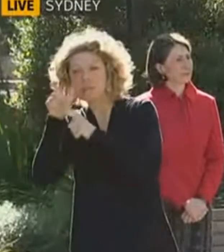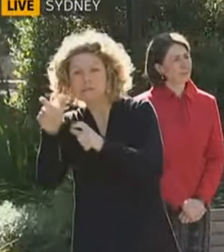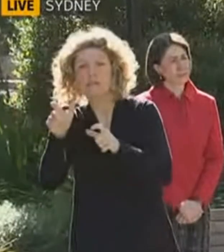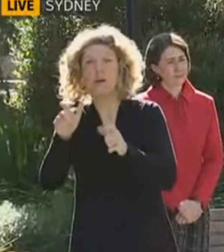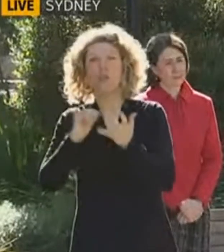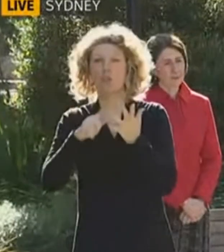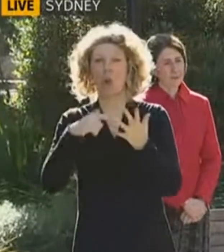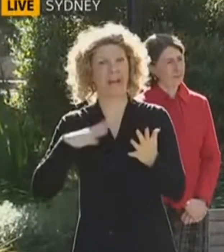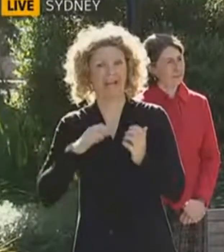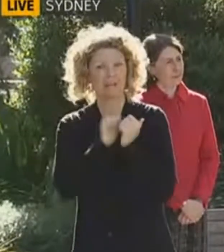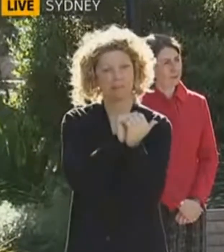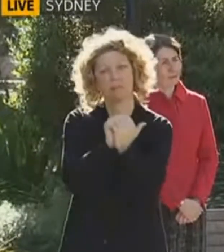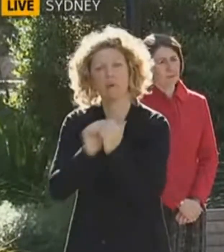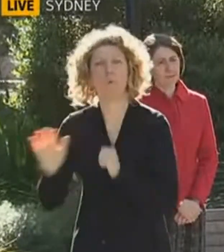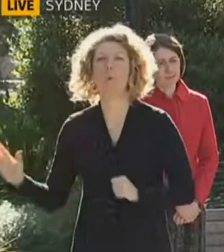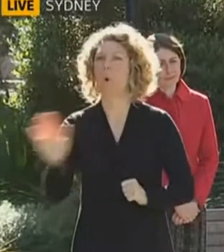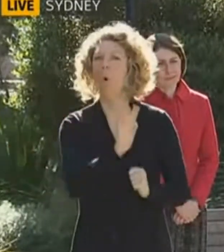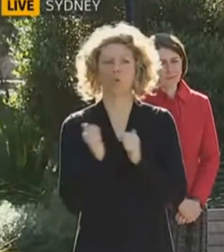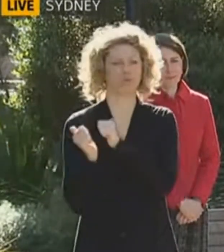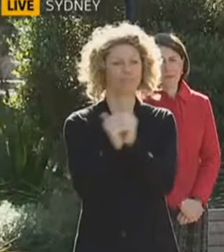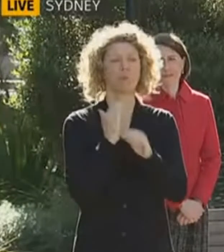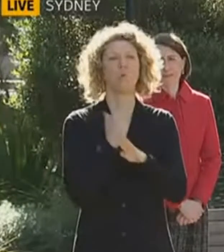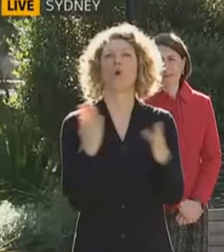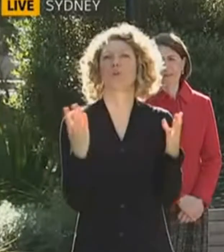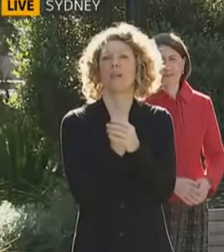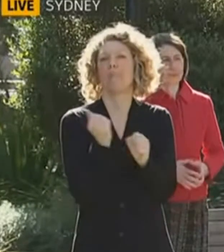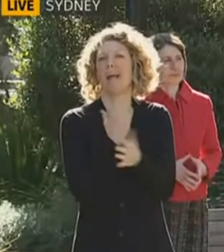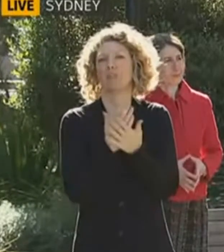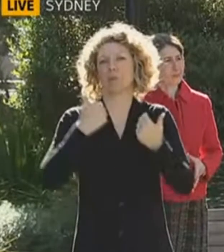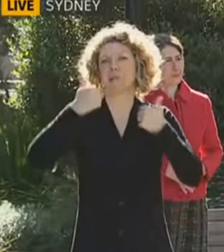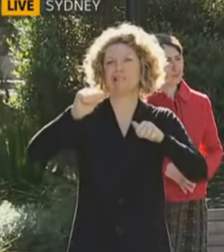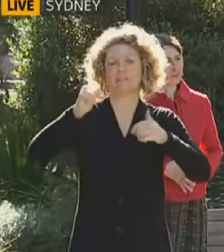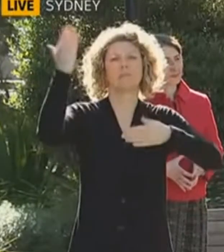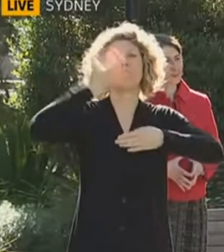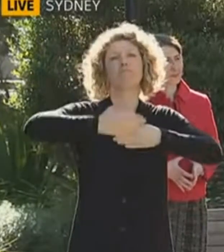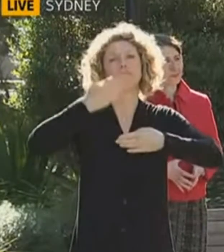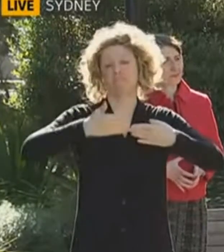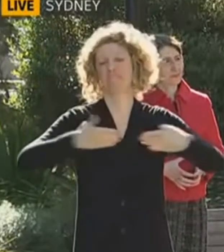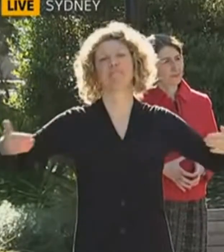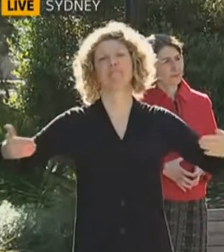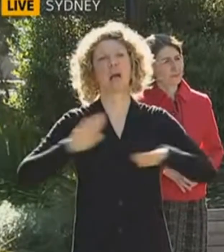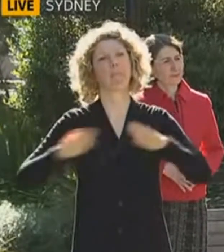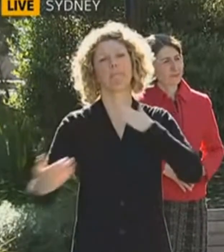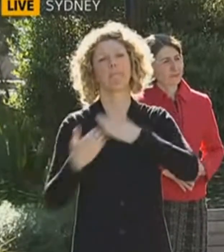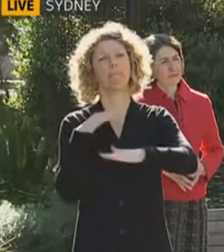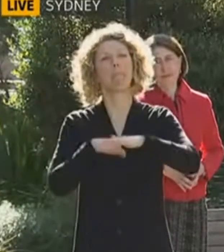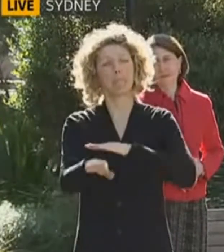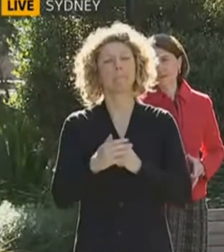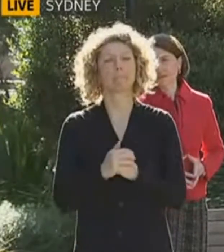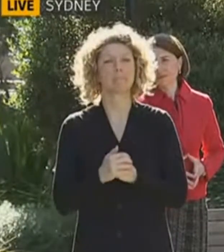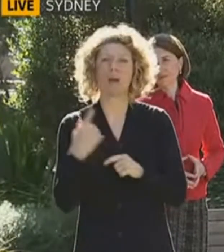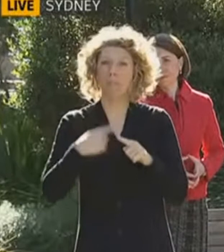a success. I've been in contact with Department of Defence this morning, and we will seek a fresh request for